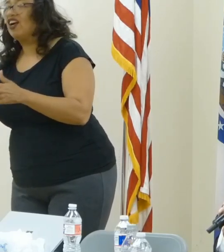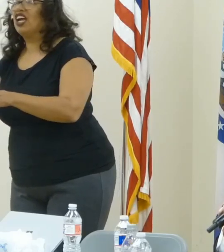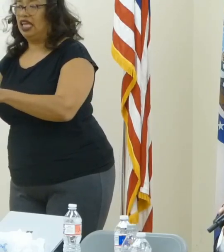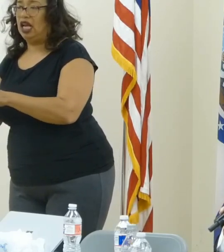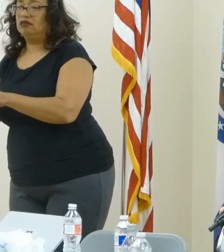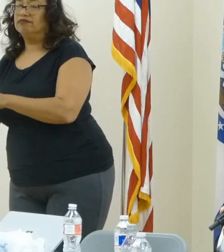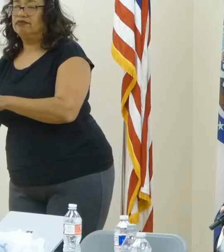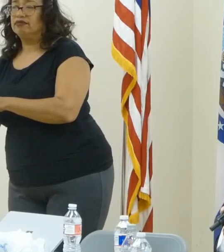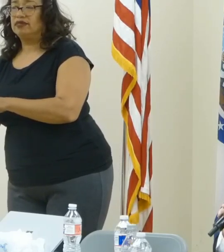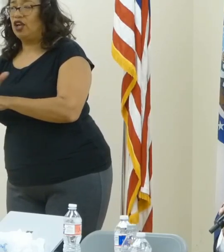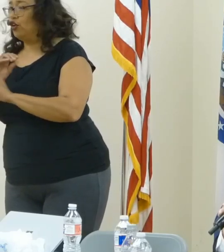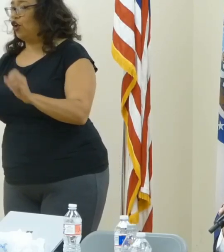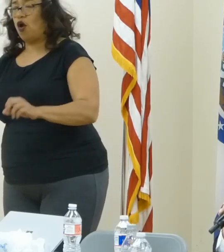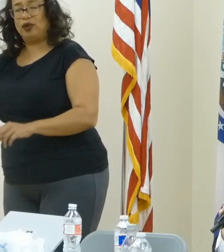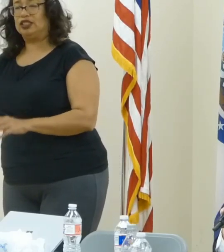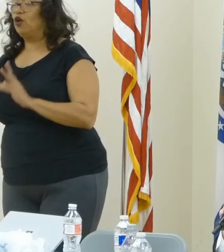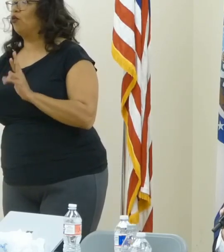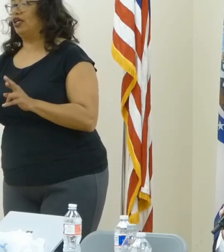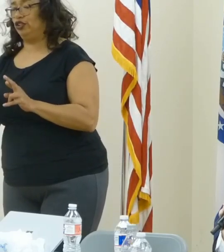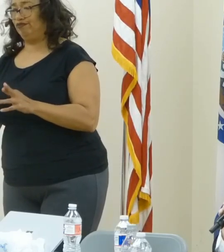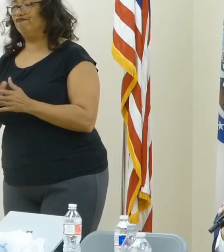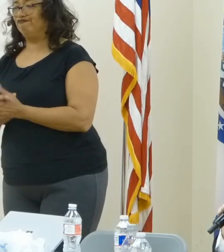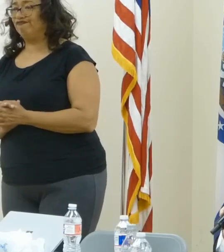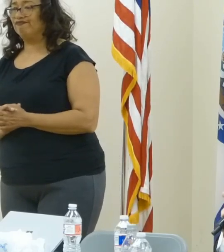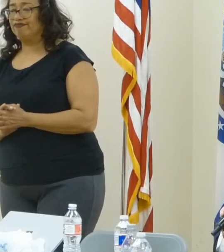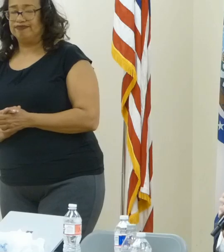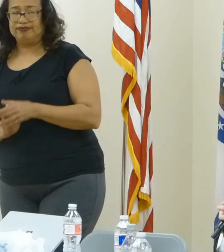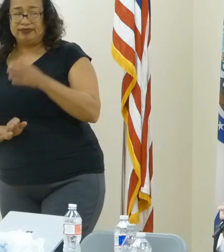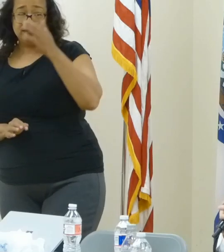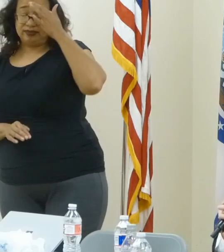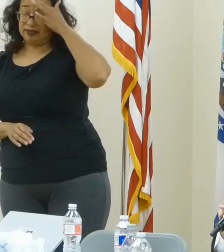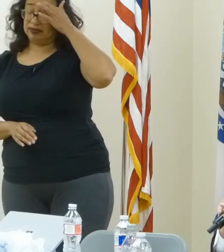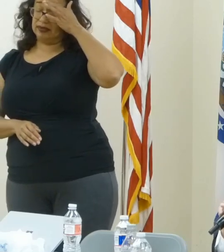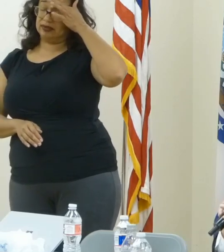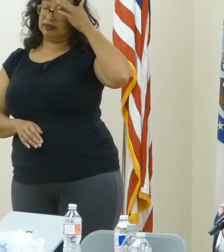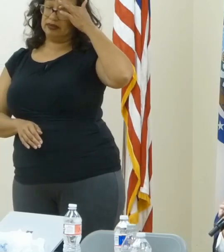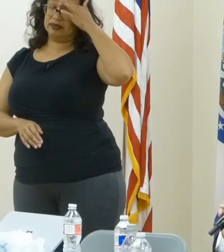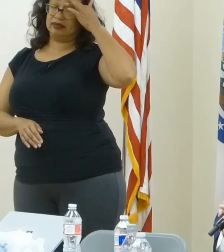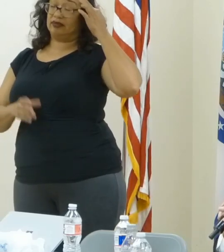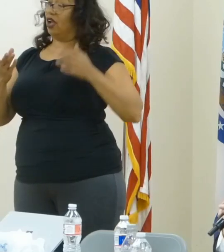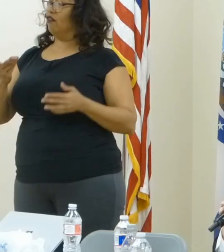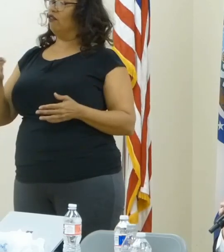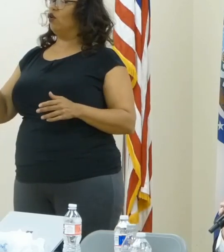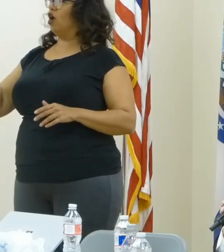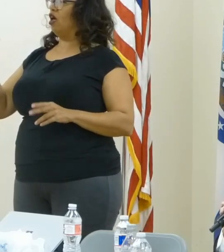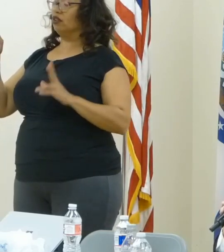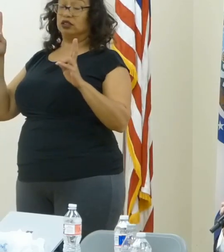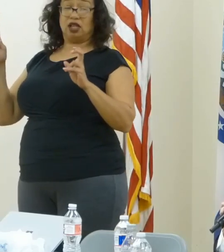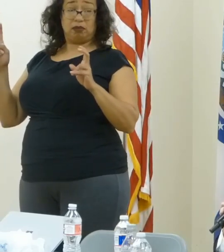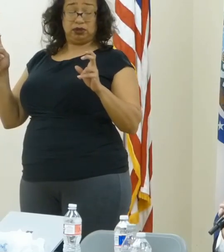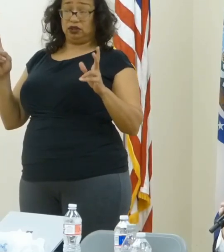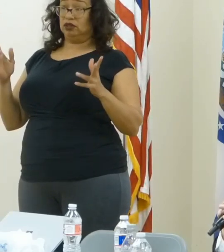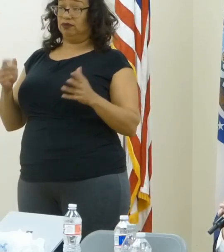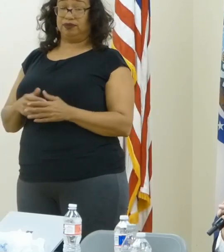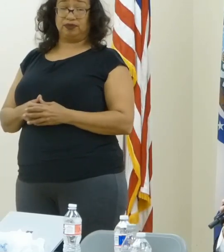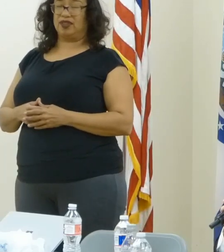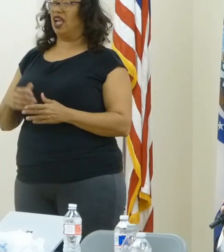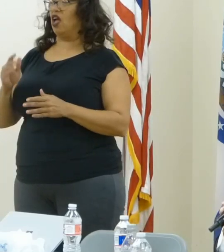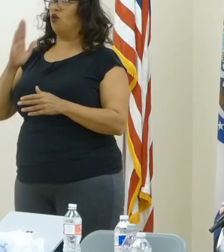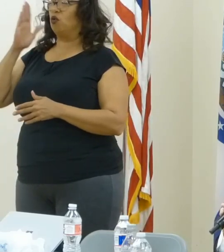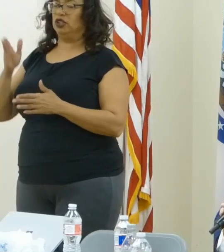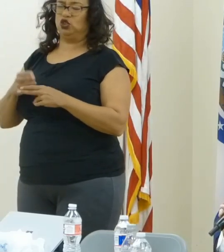rush and get it. So that's real ID. I want to real quick keep you on a couple of other topics while we're here. But I'll make these